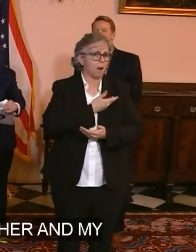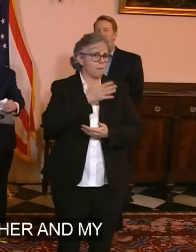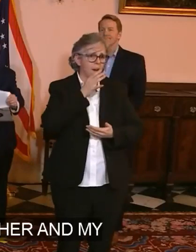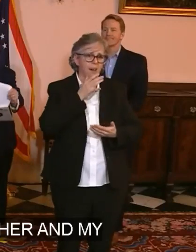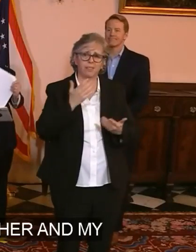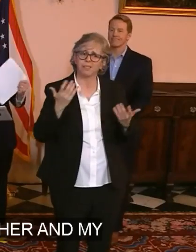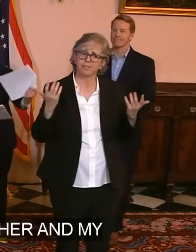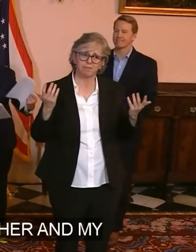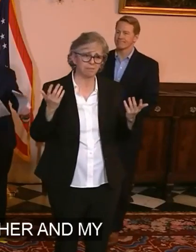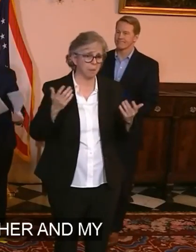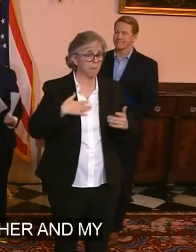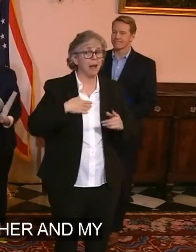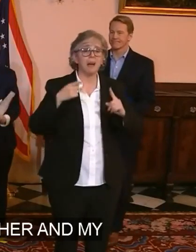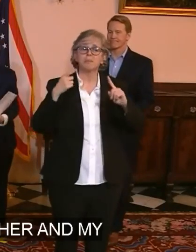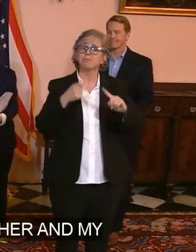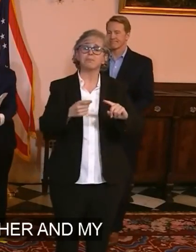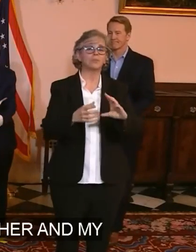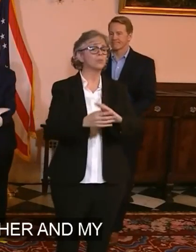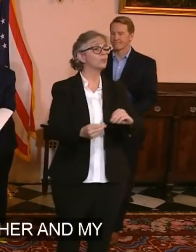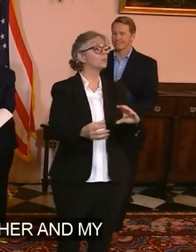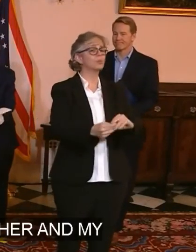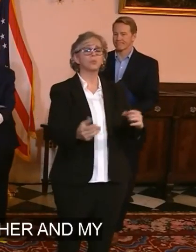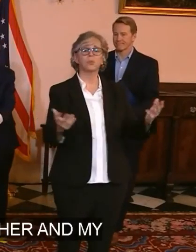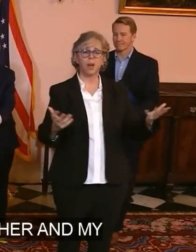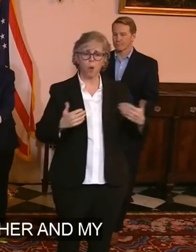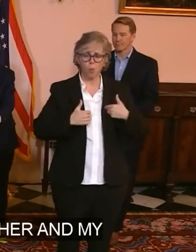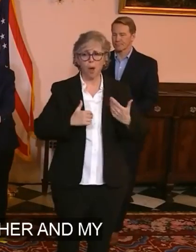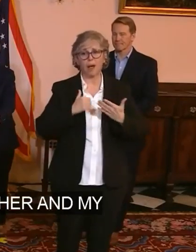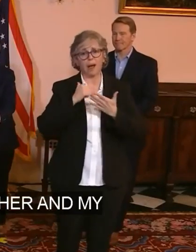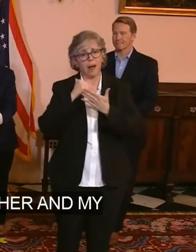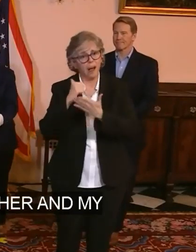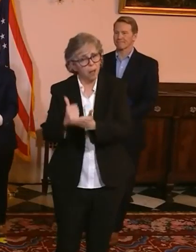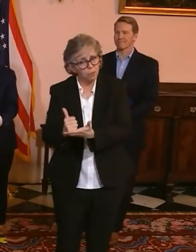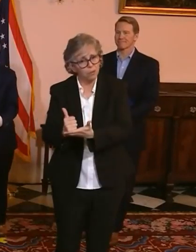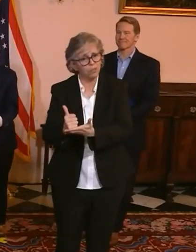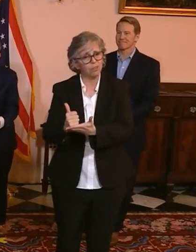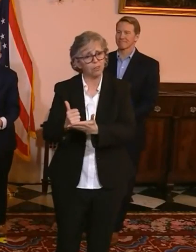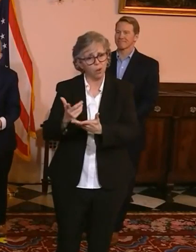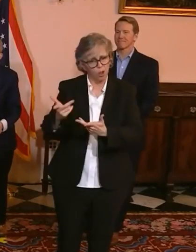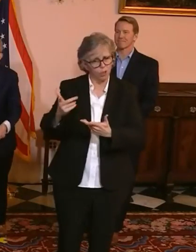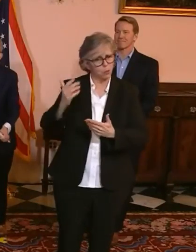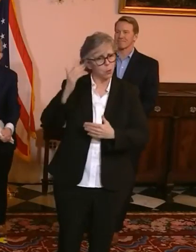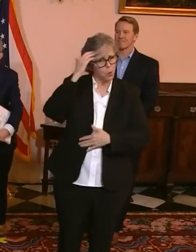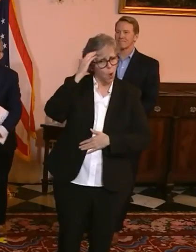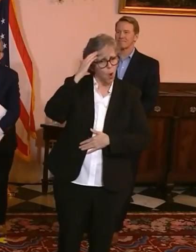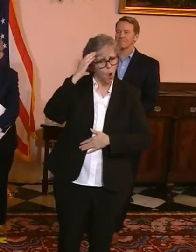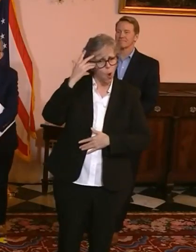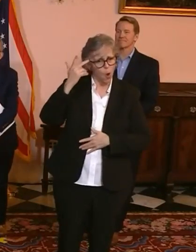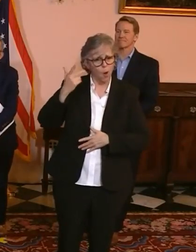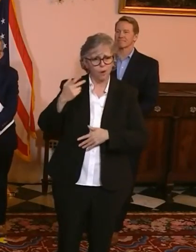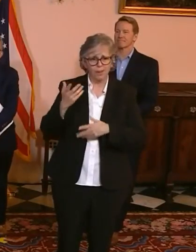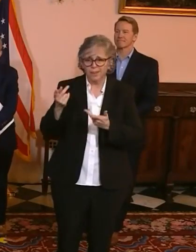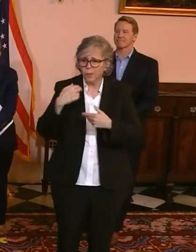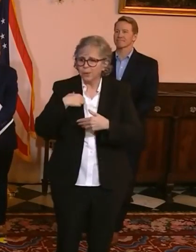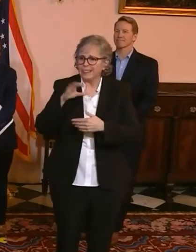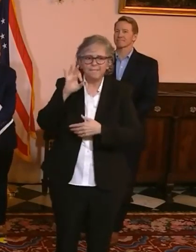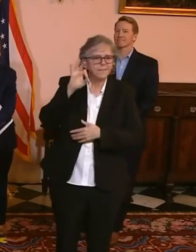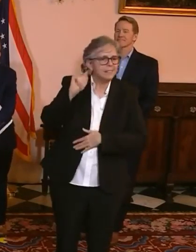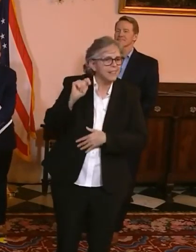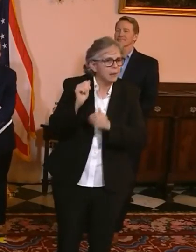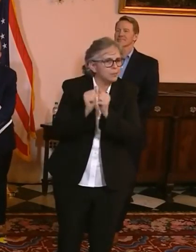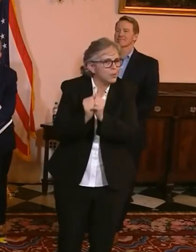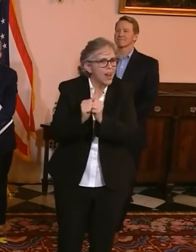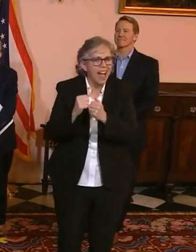to do right now is to help her learn how to FaceTime with the kids. Some of my grandkids who love to FaceTime with